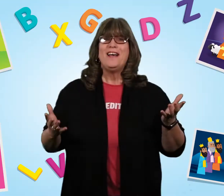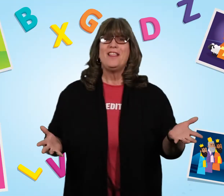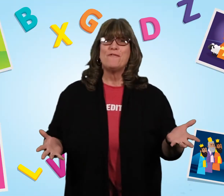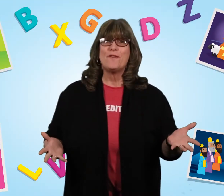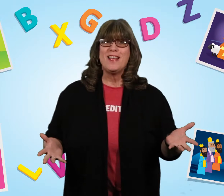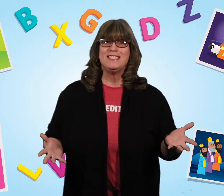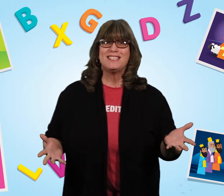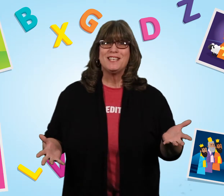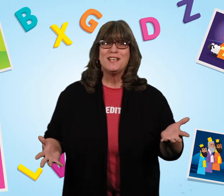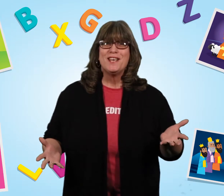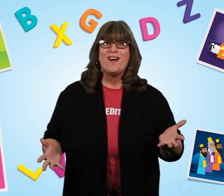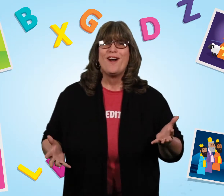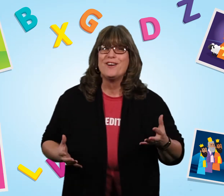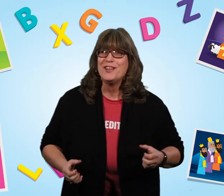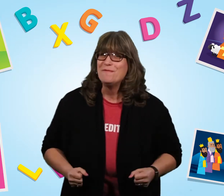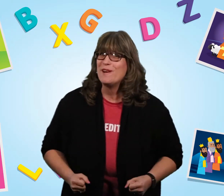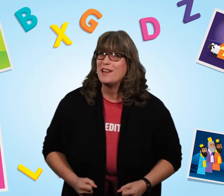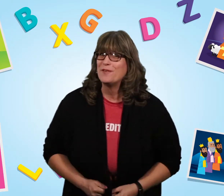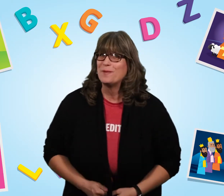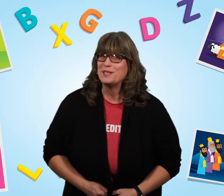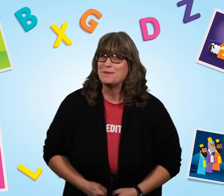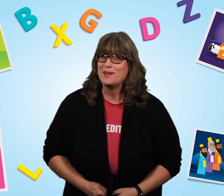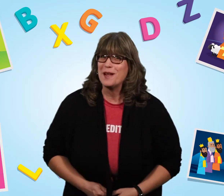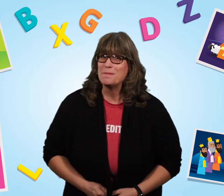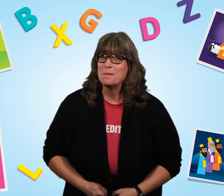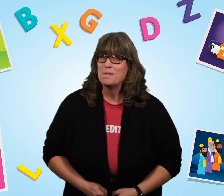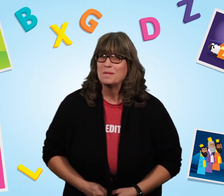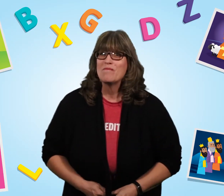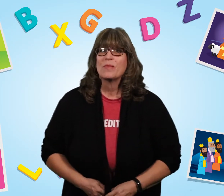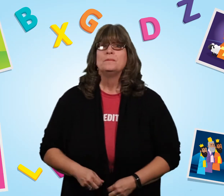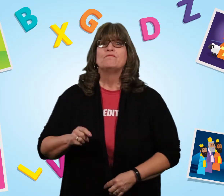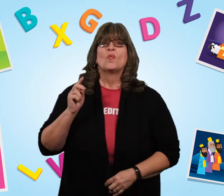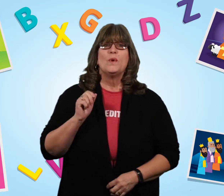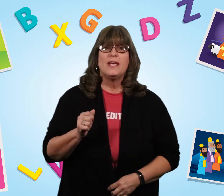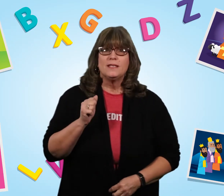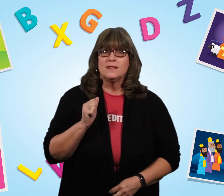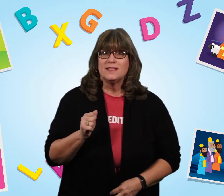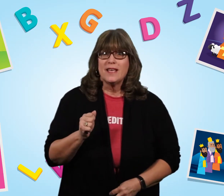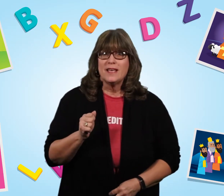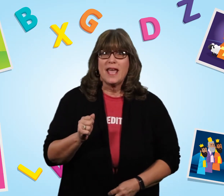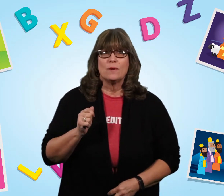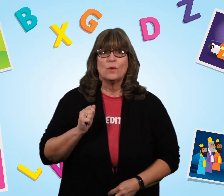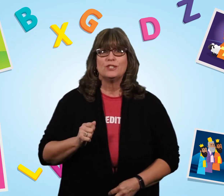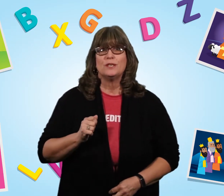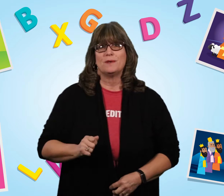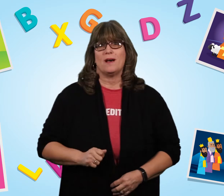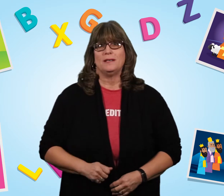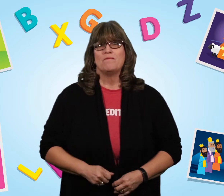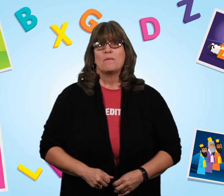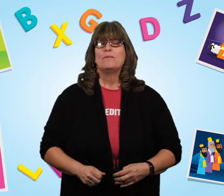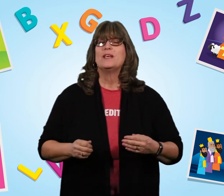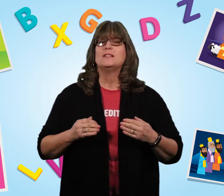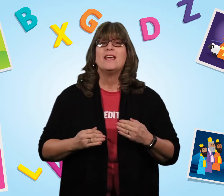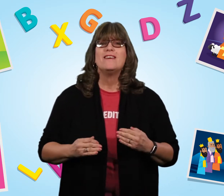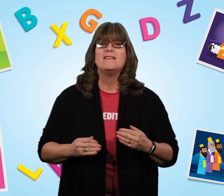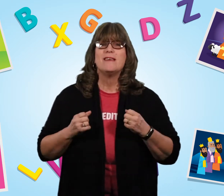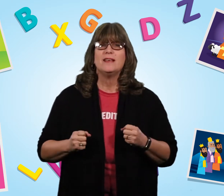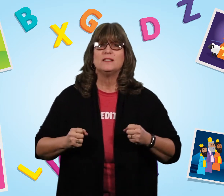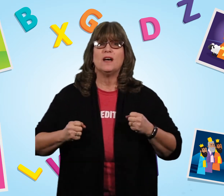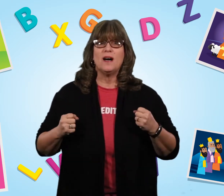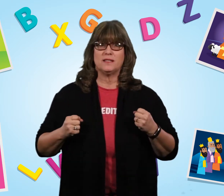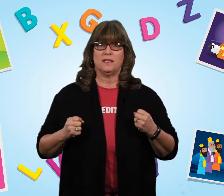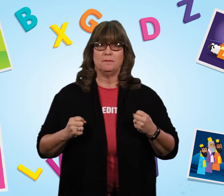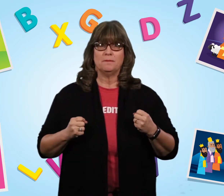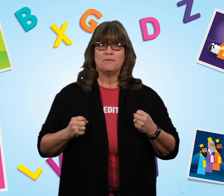Hello friends! Are you ready for worship time? We can sing and worship God because He